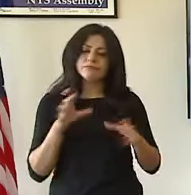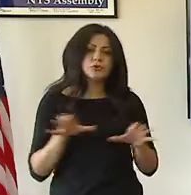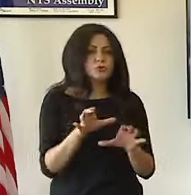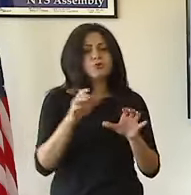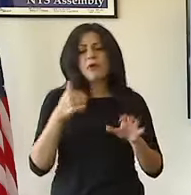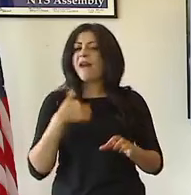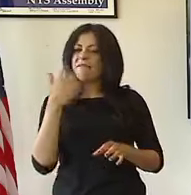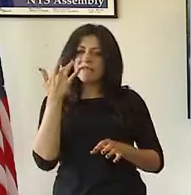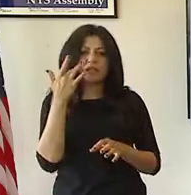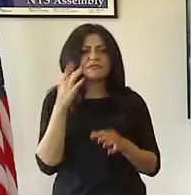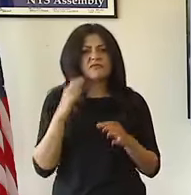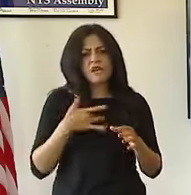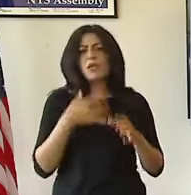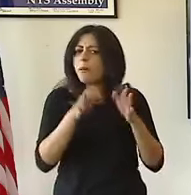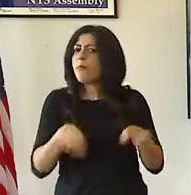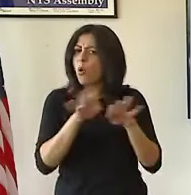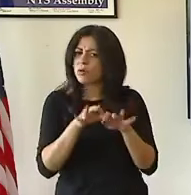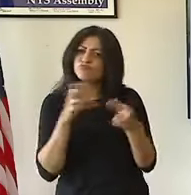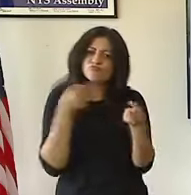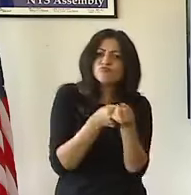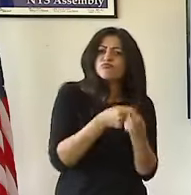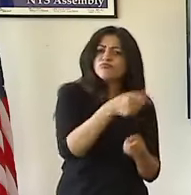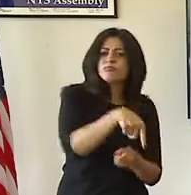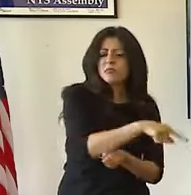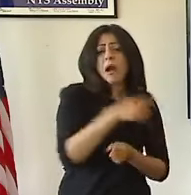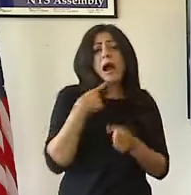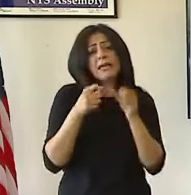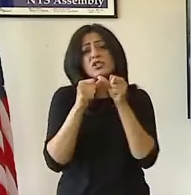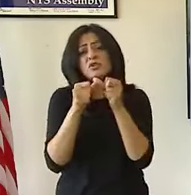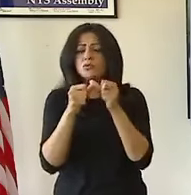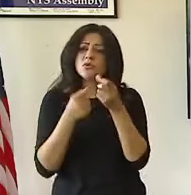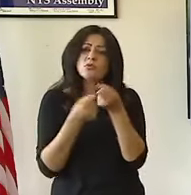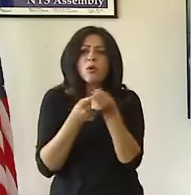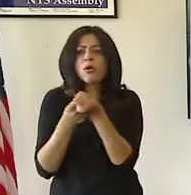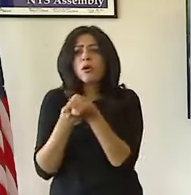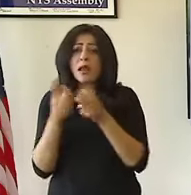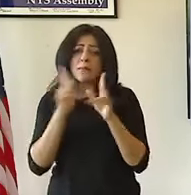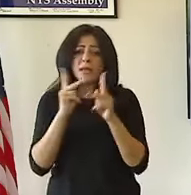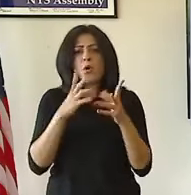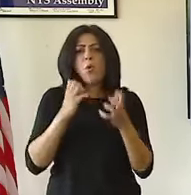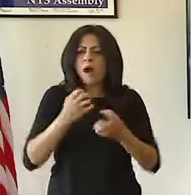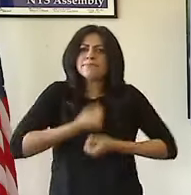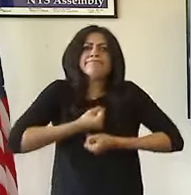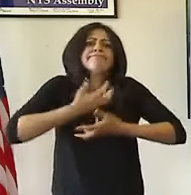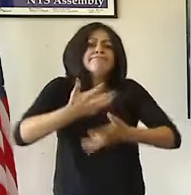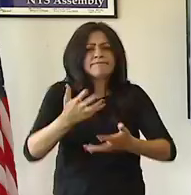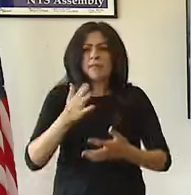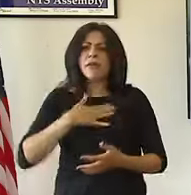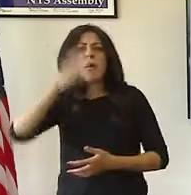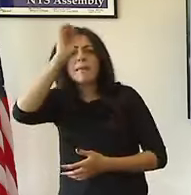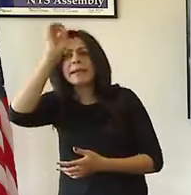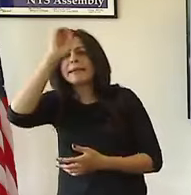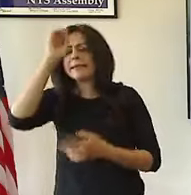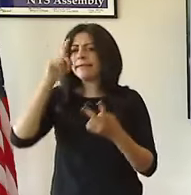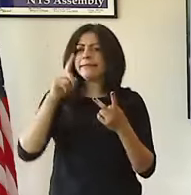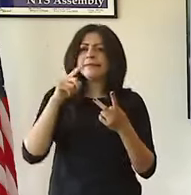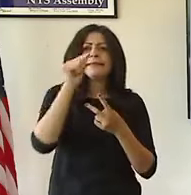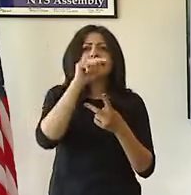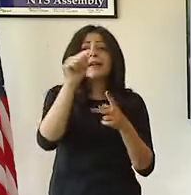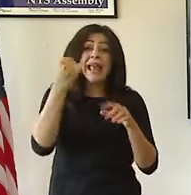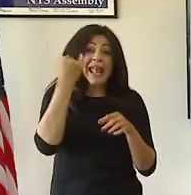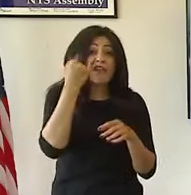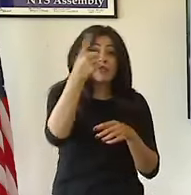solidarity. I continue to support individuals who want to express their opinions, and I say to you, if